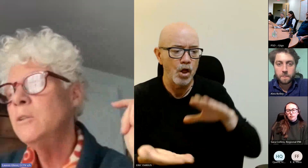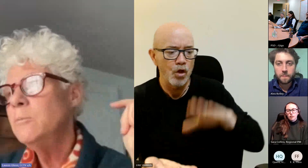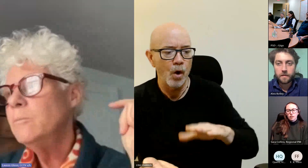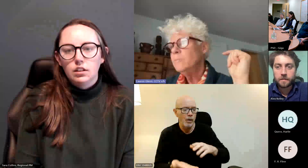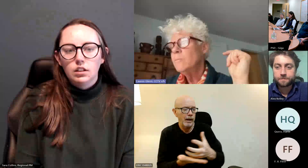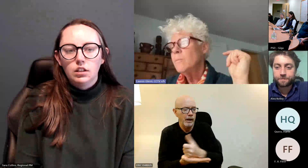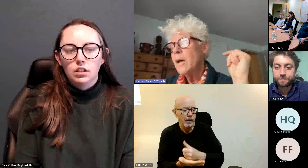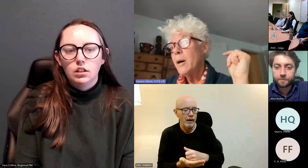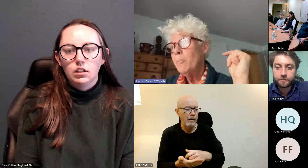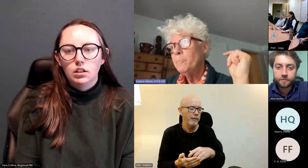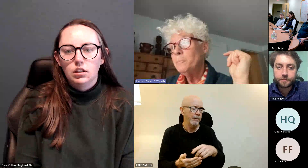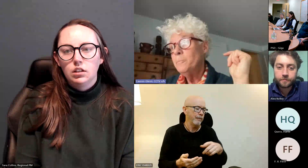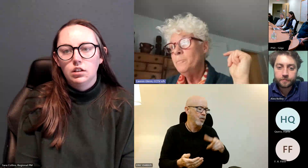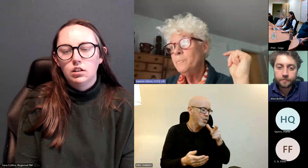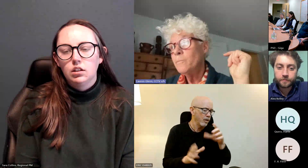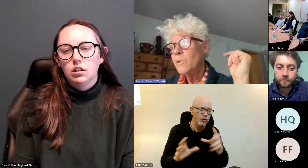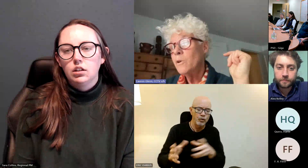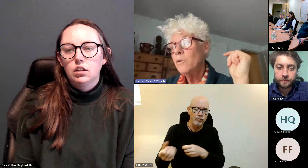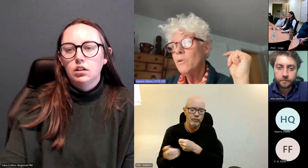represent